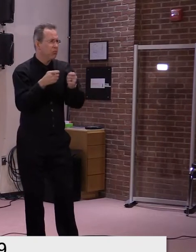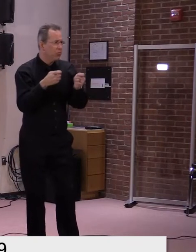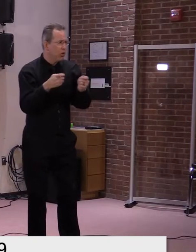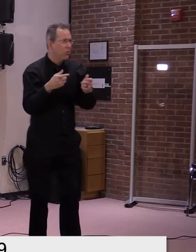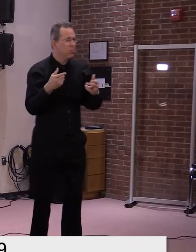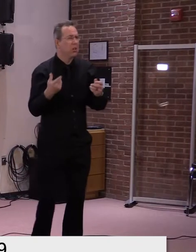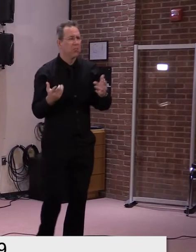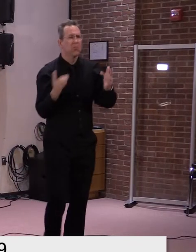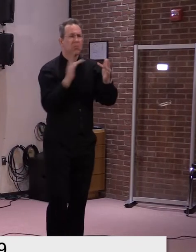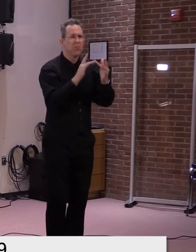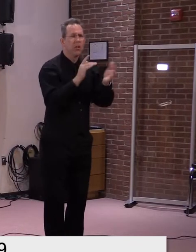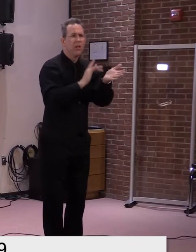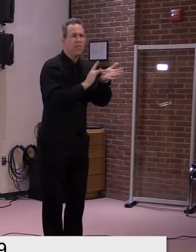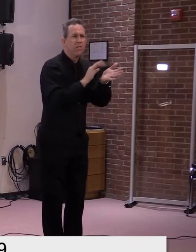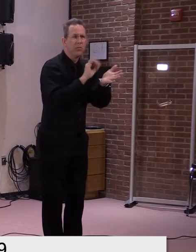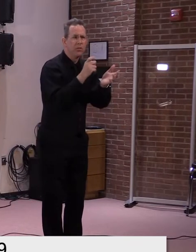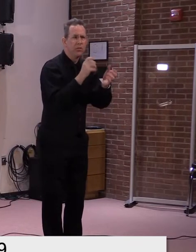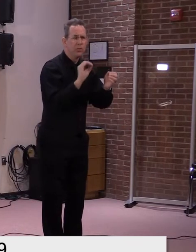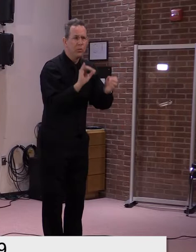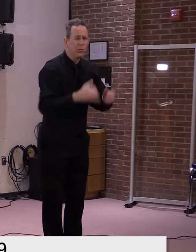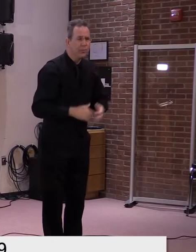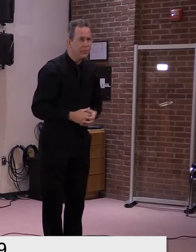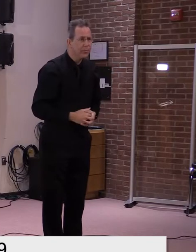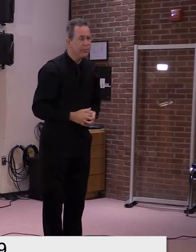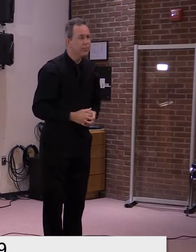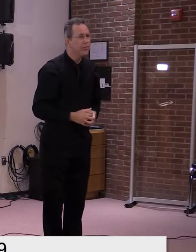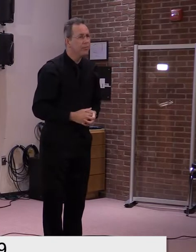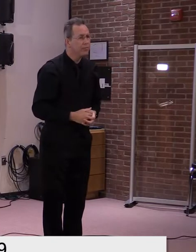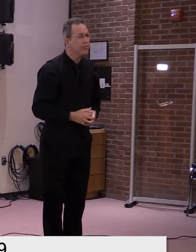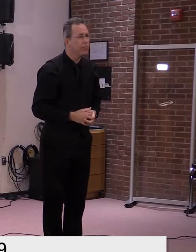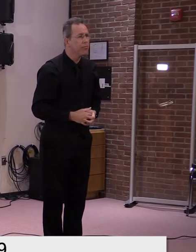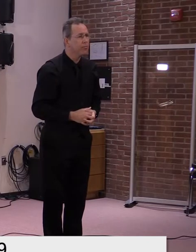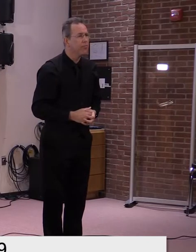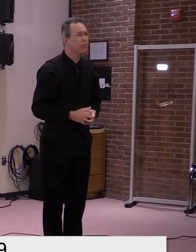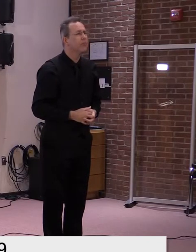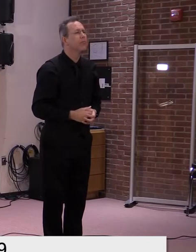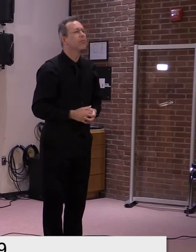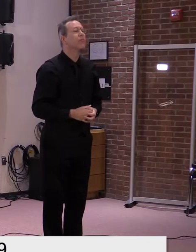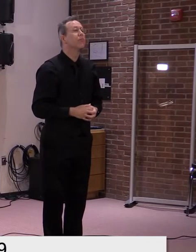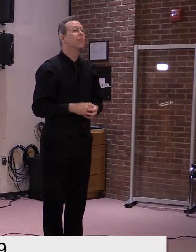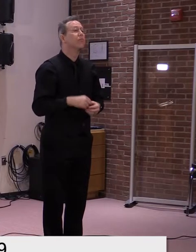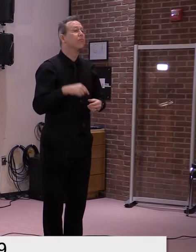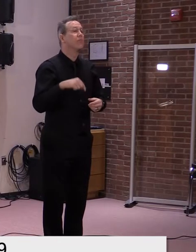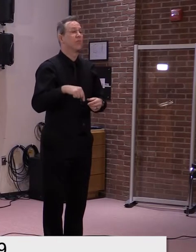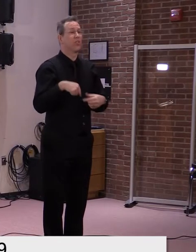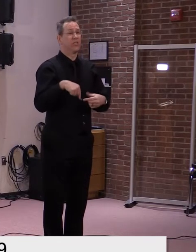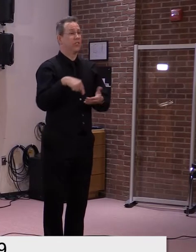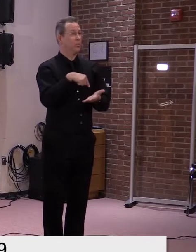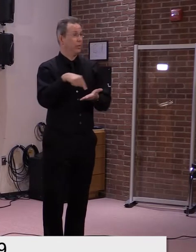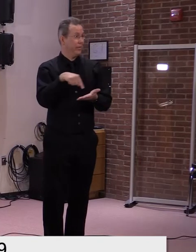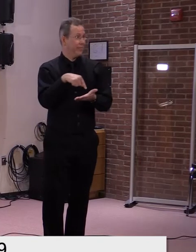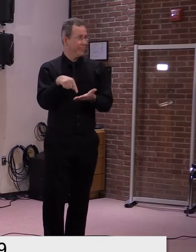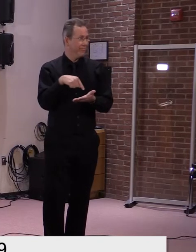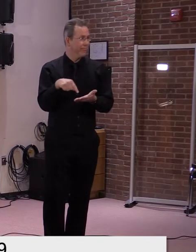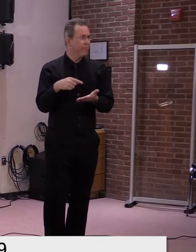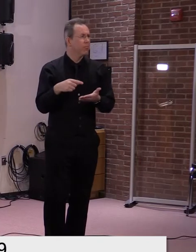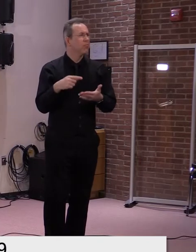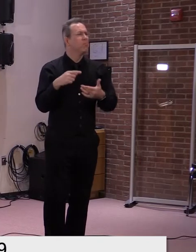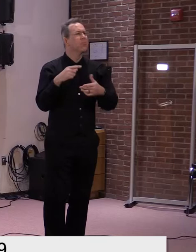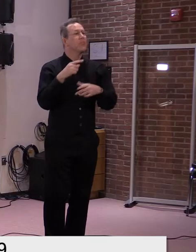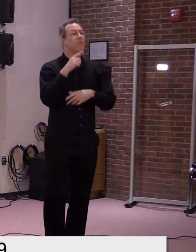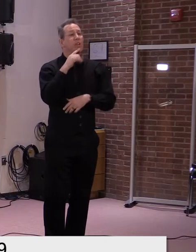and over with eligible high-risk conditions will be vaccinated starting this week. We anticipate completing this group